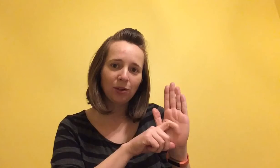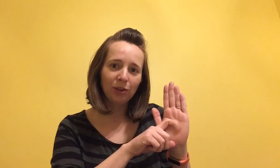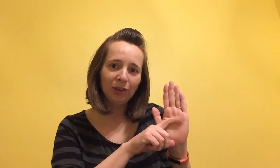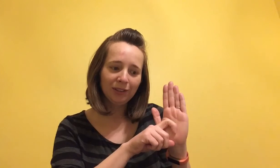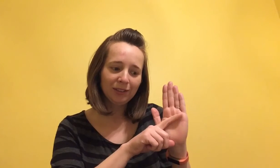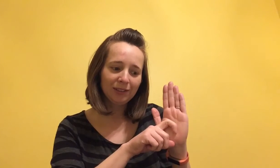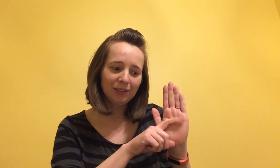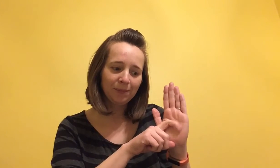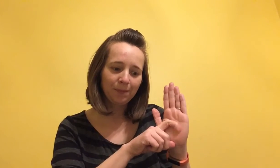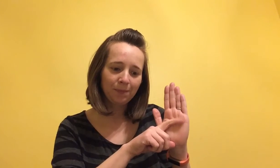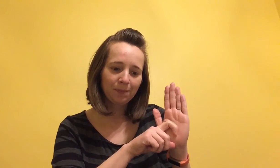caterpillar.